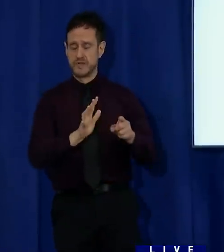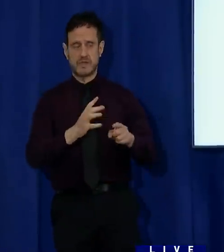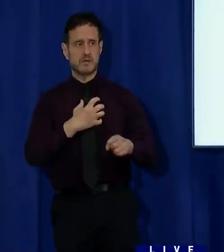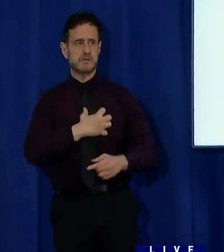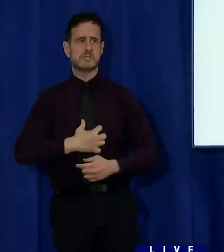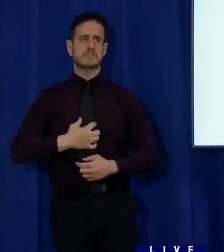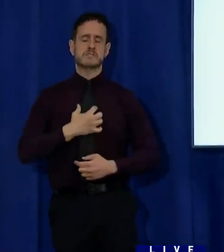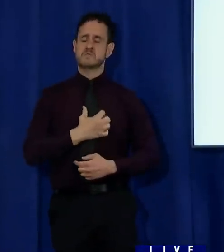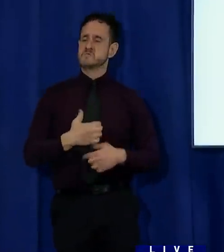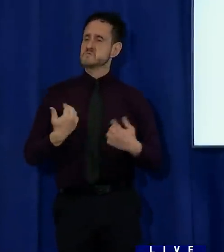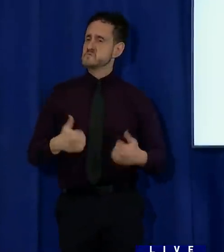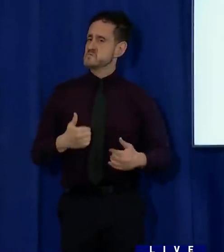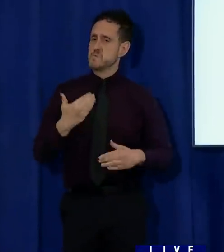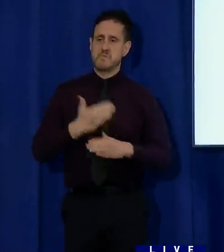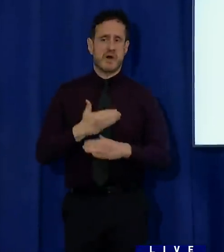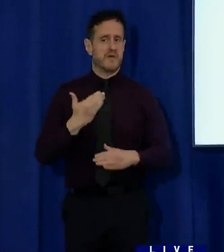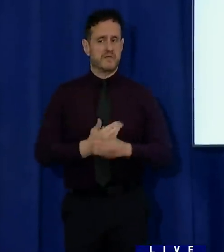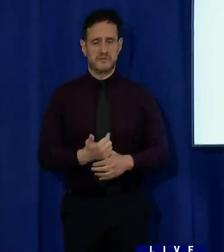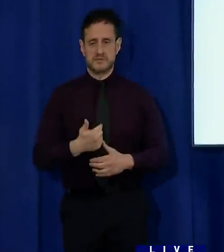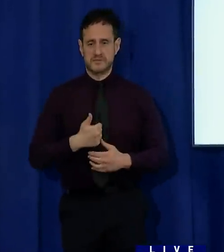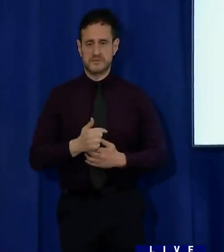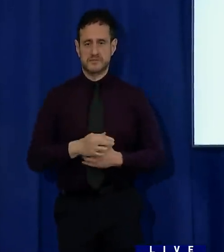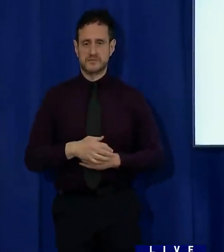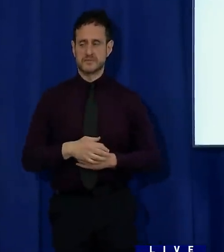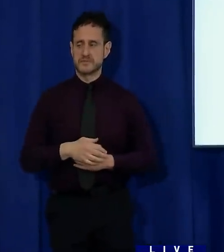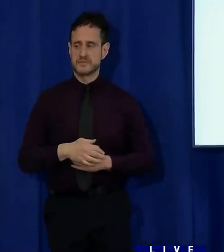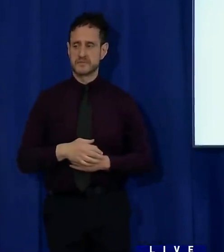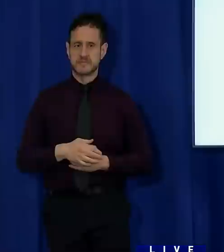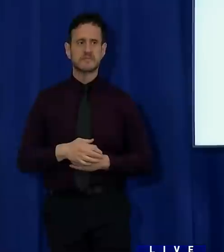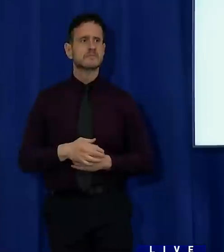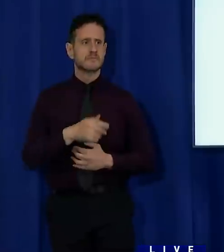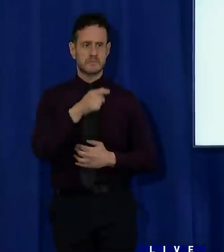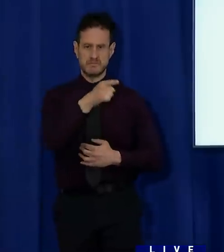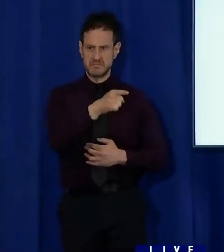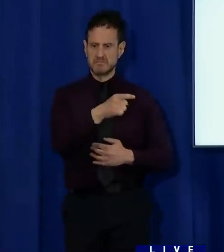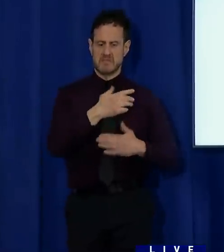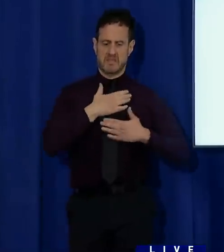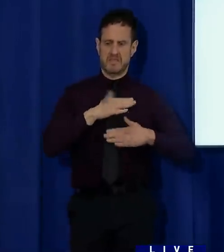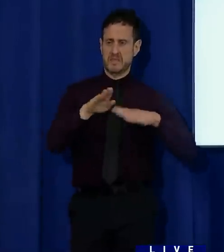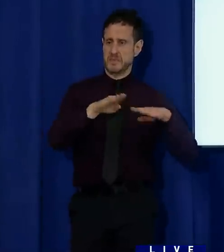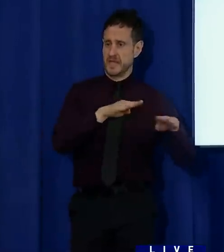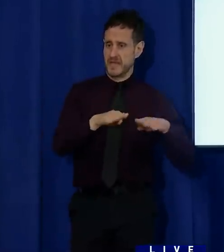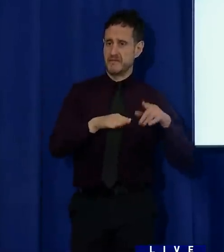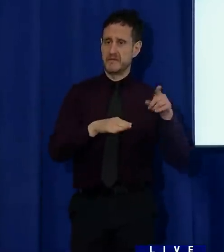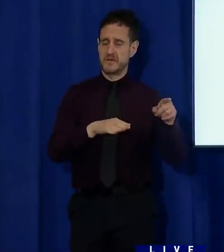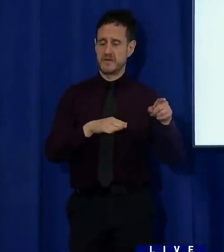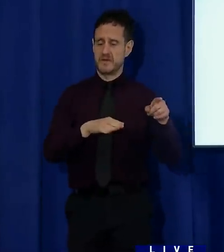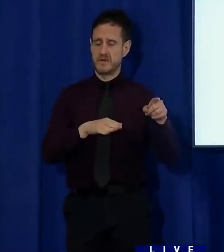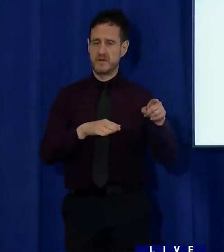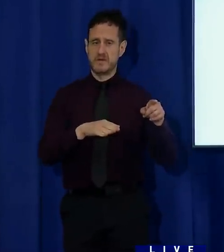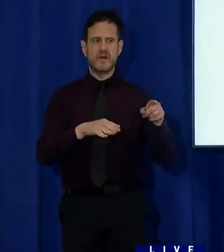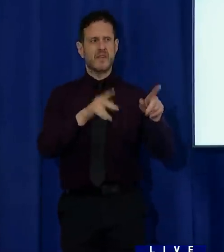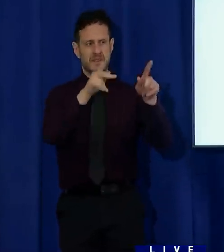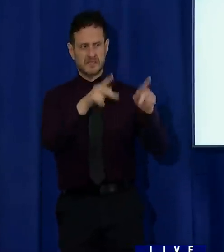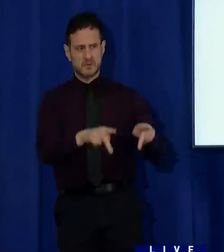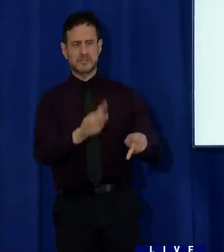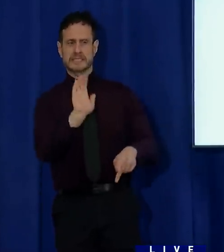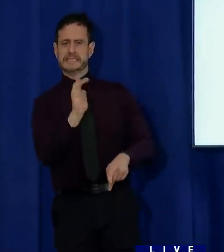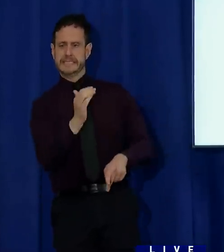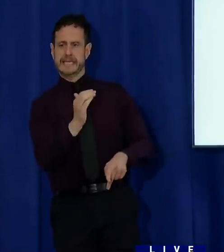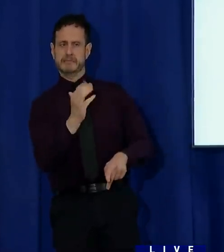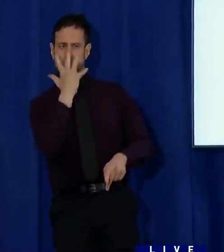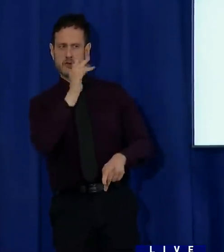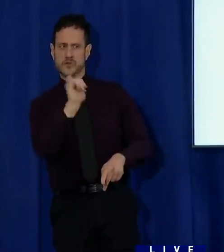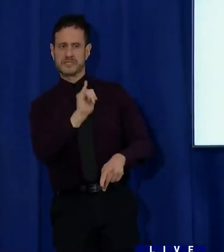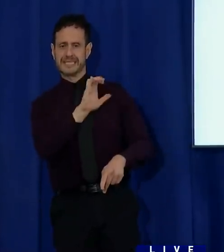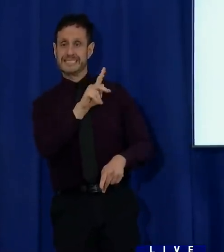the least. Both the physical conduct of somebody who looks like they're a CTA employee, the words